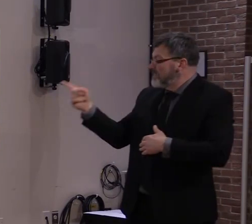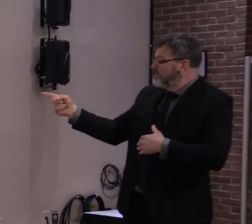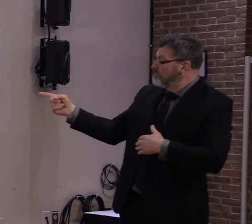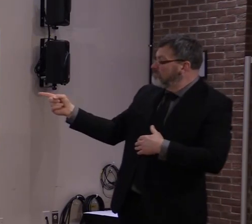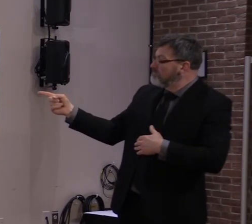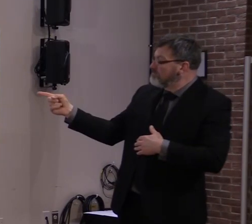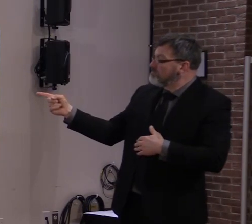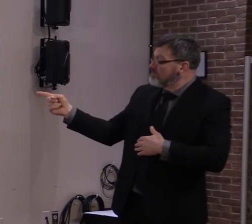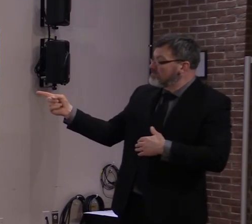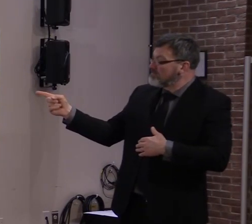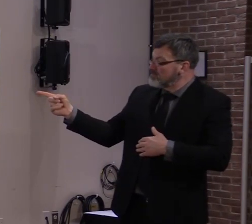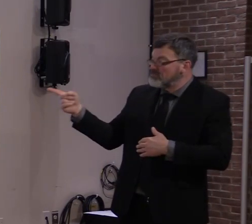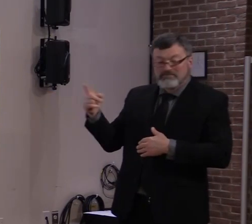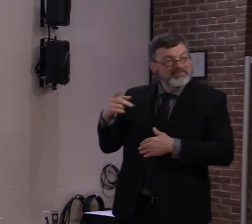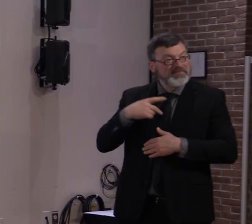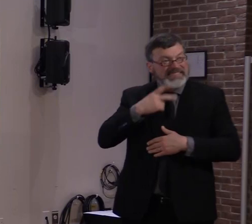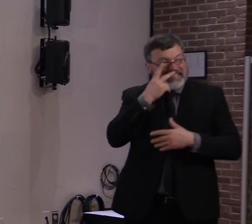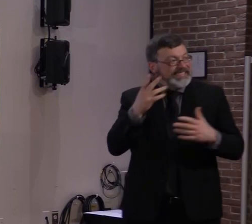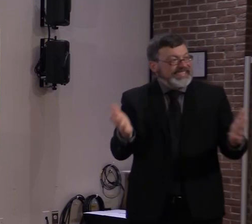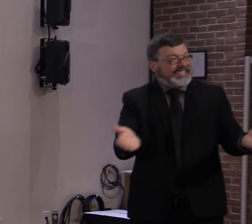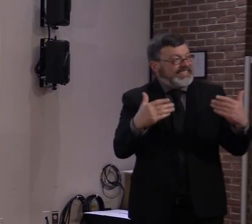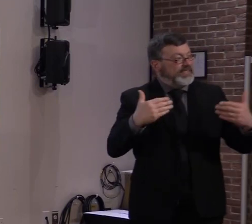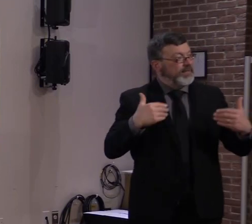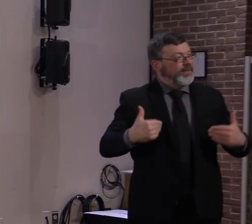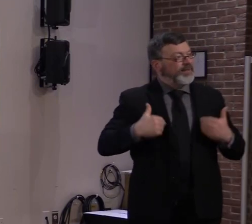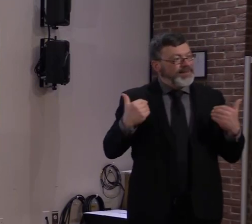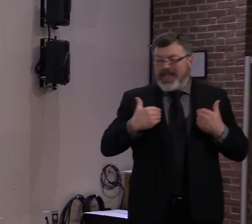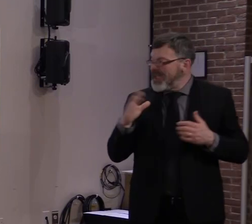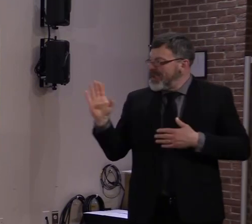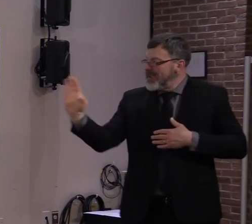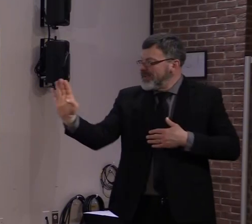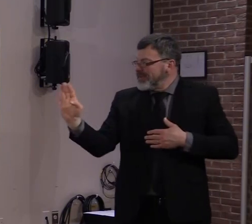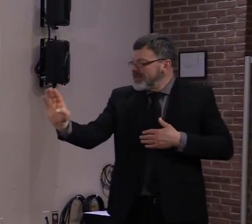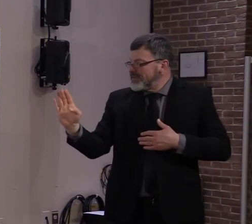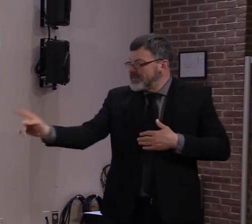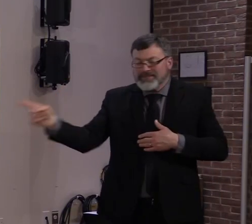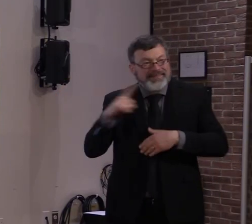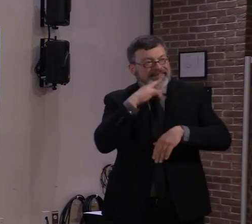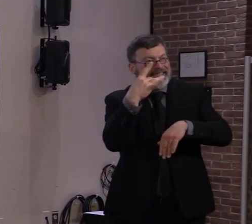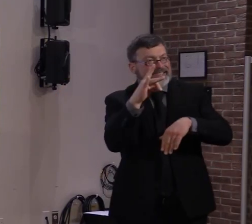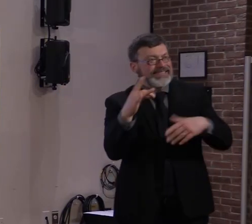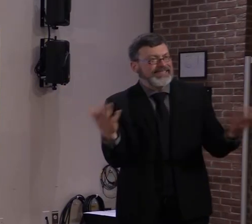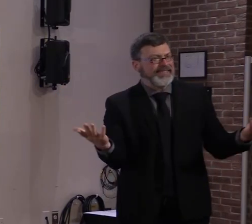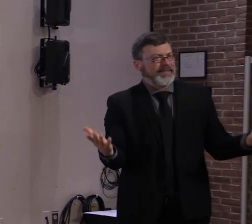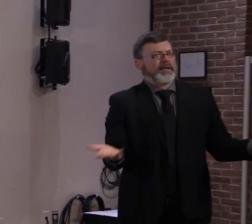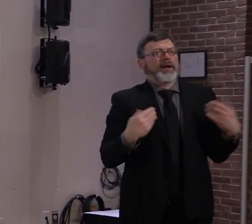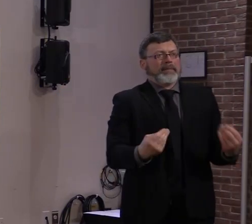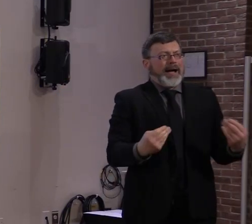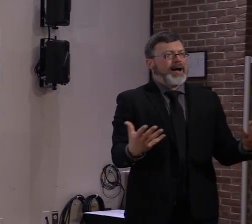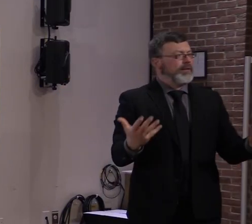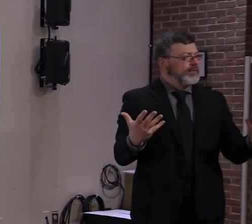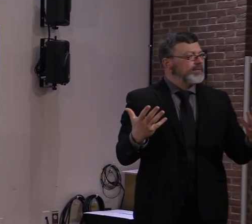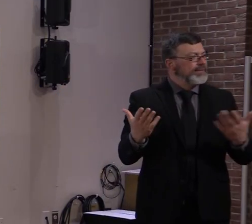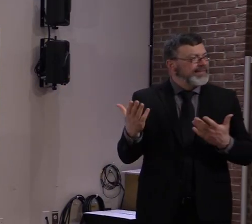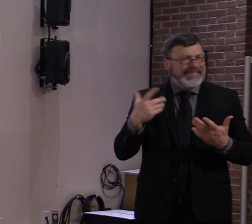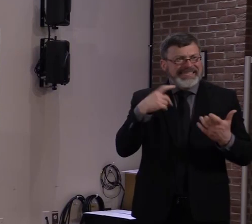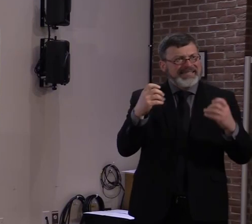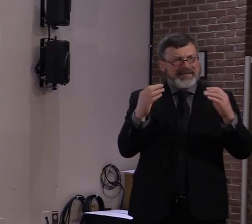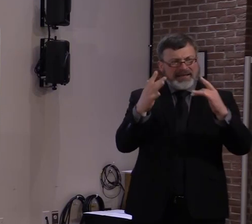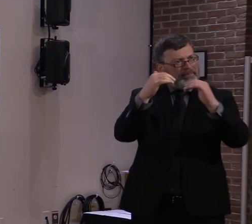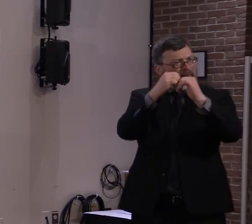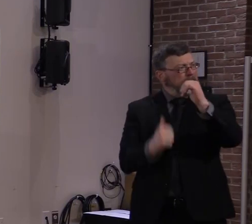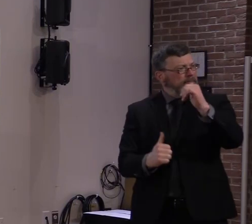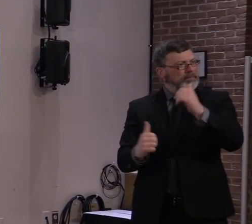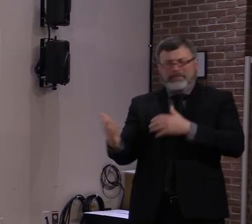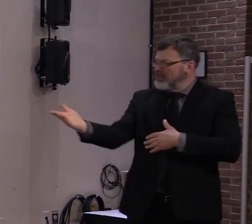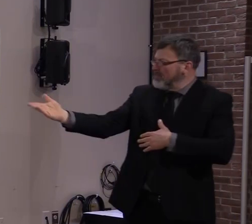are lagging somewhat in the age 18 to 29 year old age group who have been vaccinated or scheduled